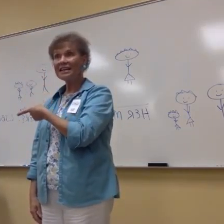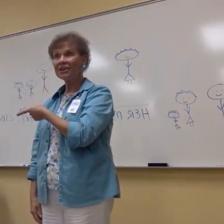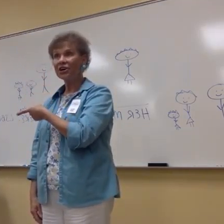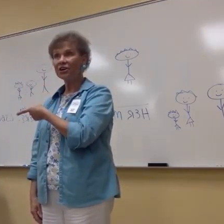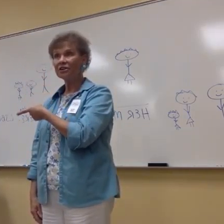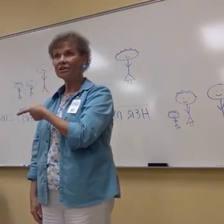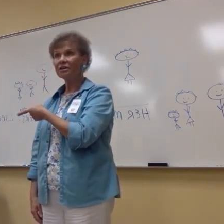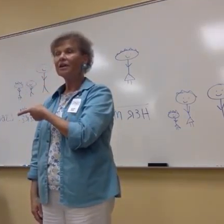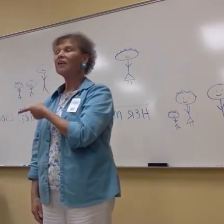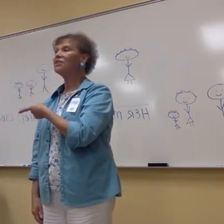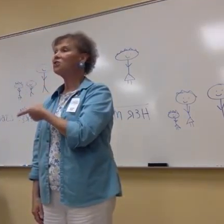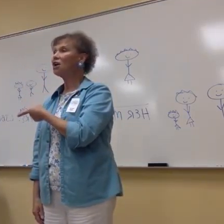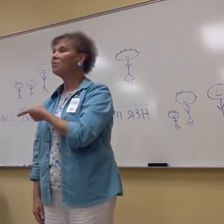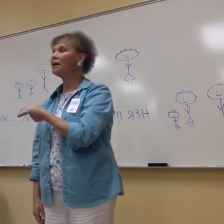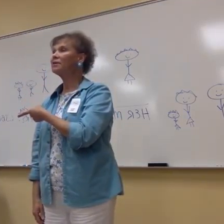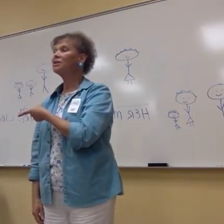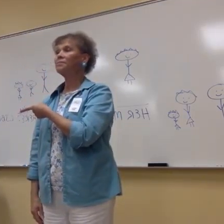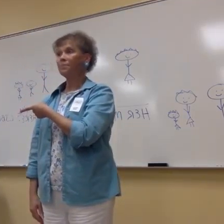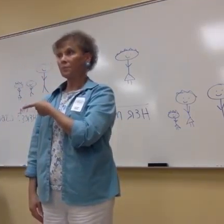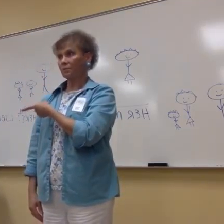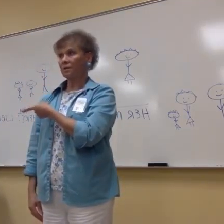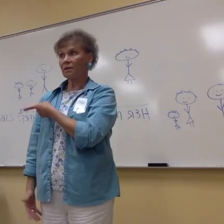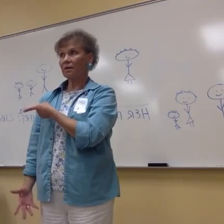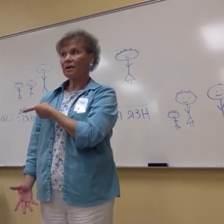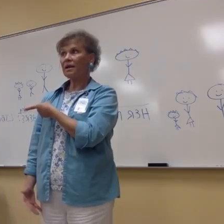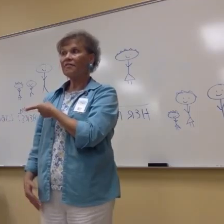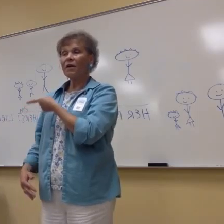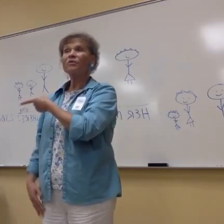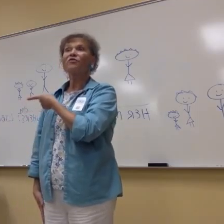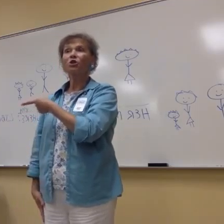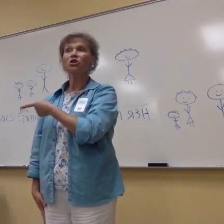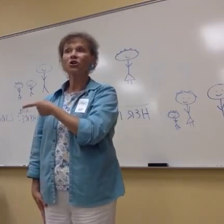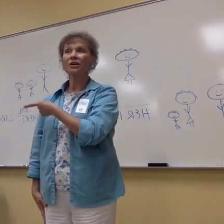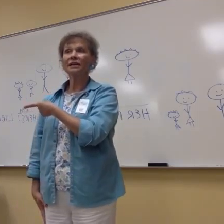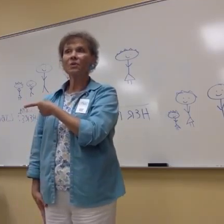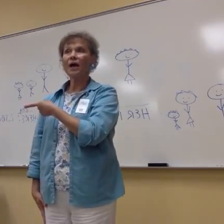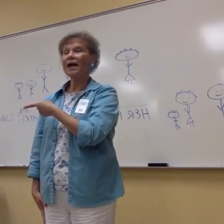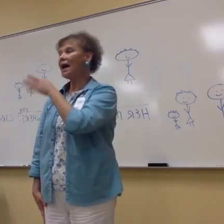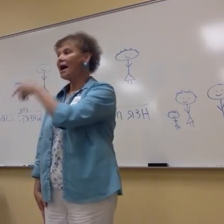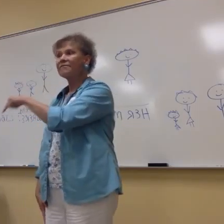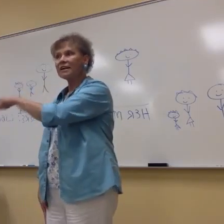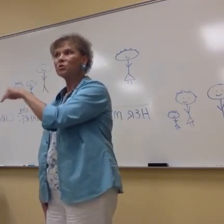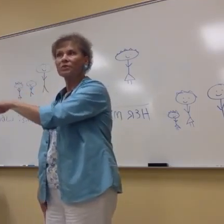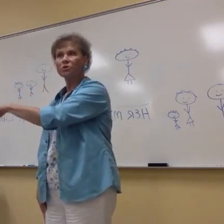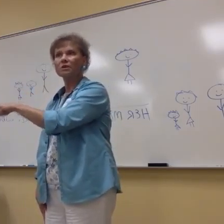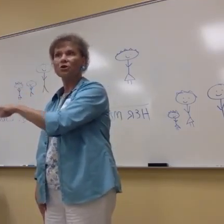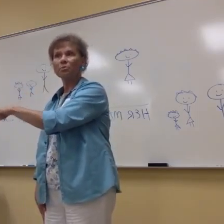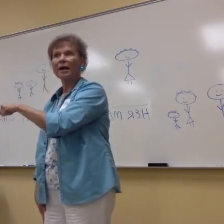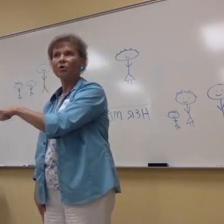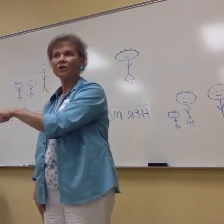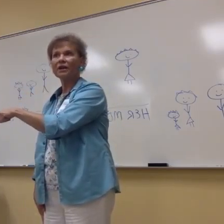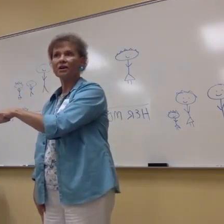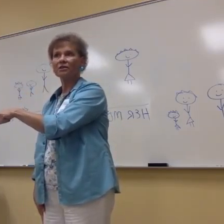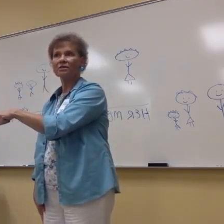right? That classifier one, all right? So sometimes I will use a classifier just to make the possessive, so I'm not